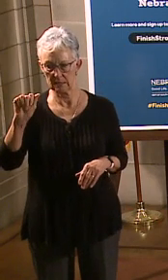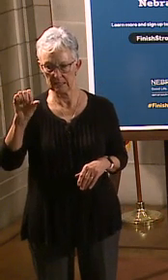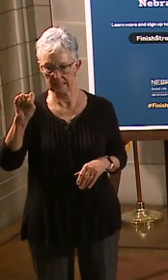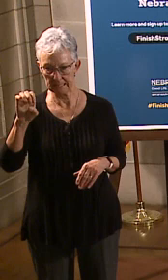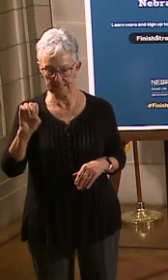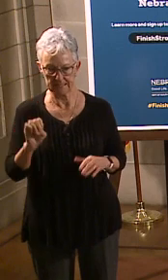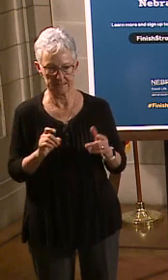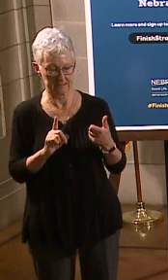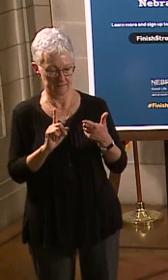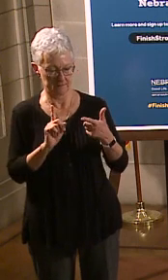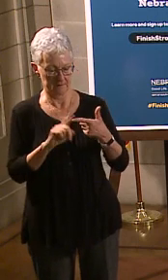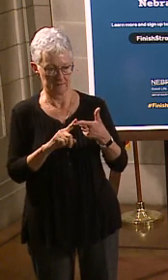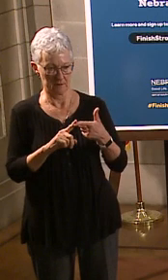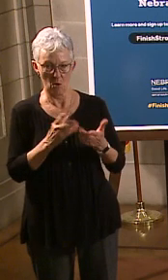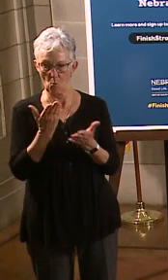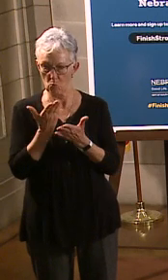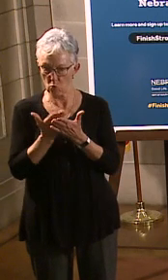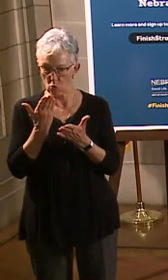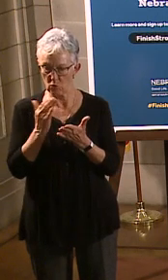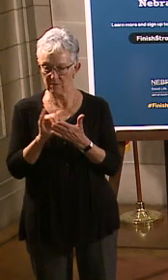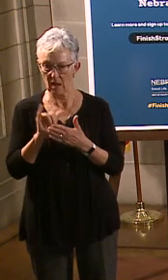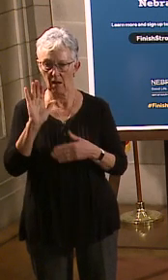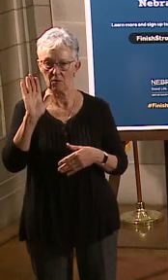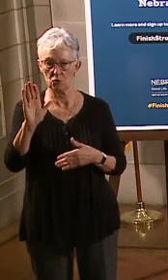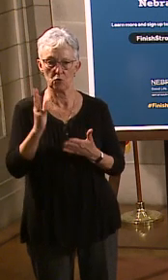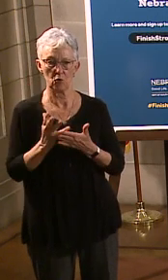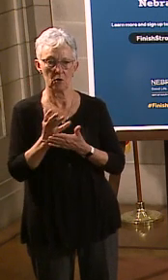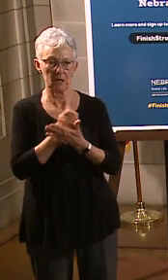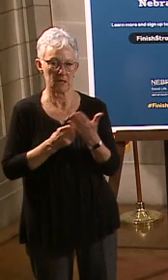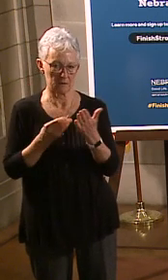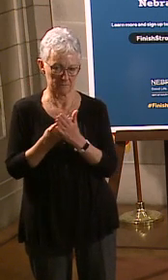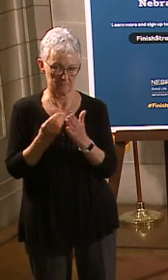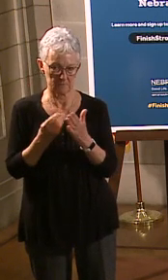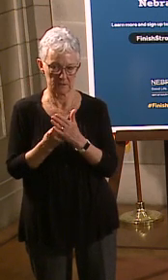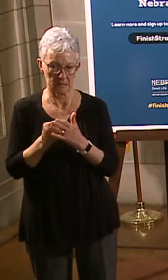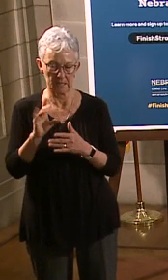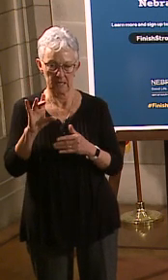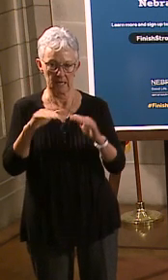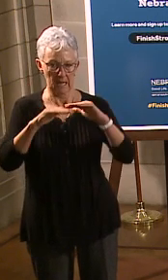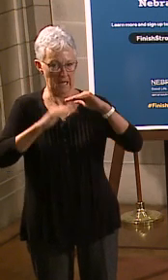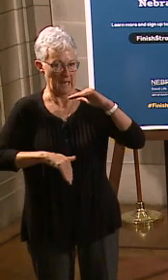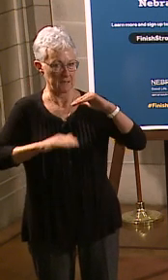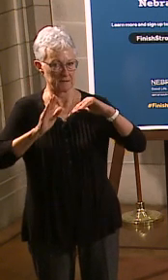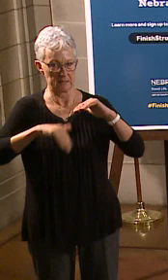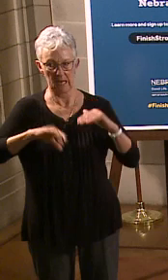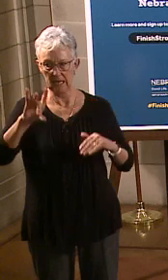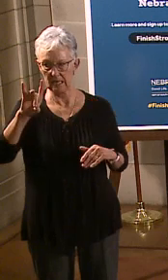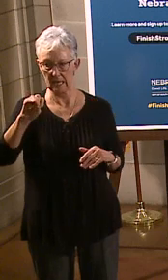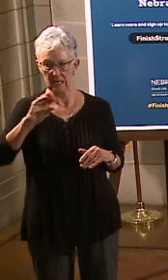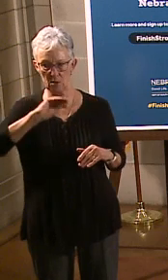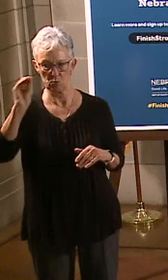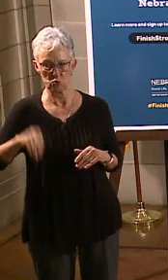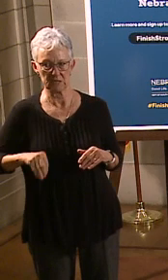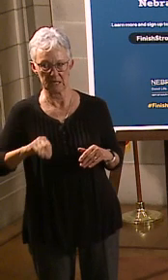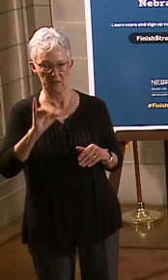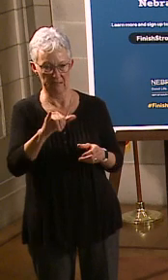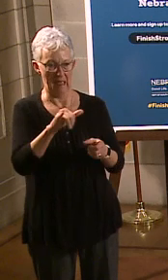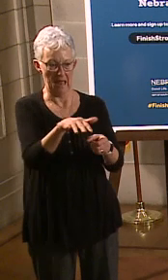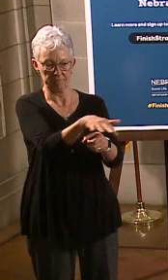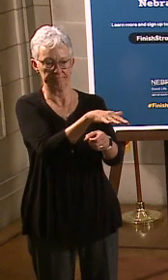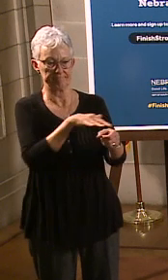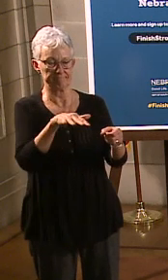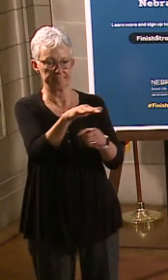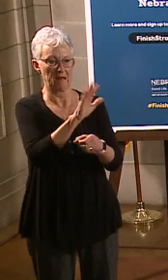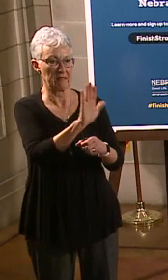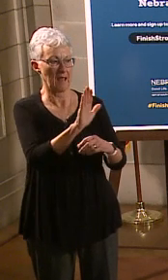your household income is less than 80% of the area median income for your county. Information about every county's area median